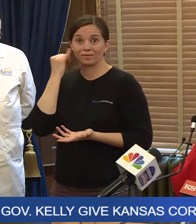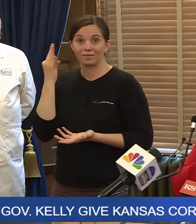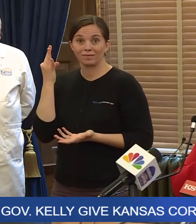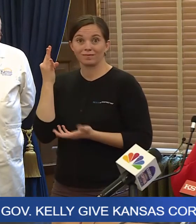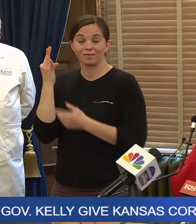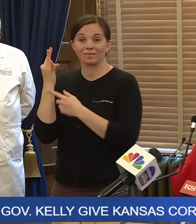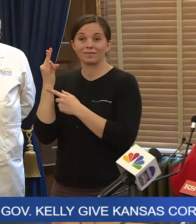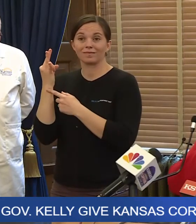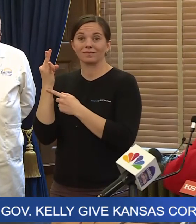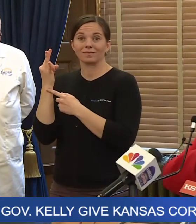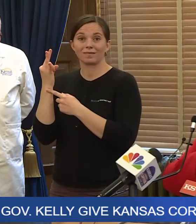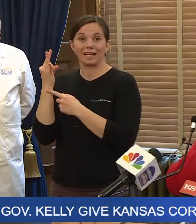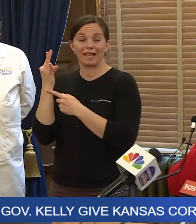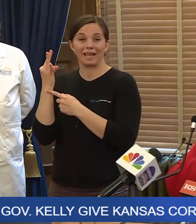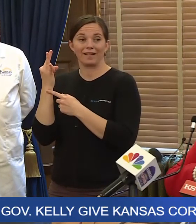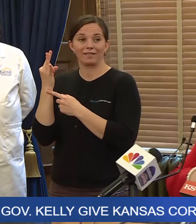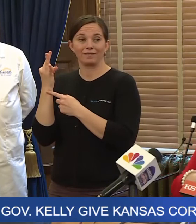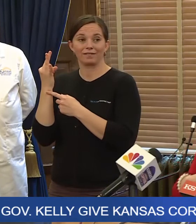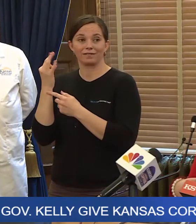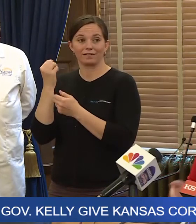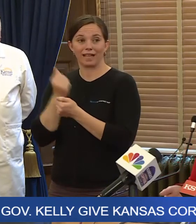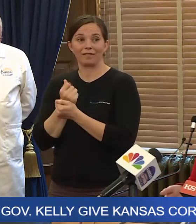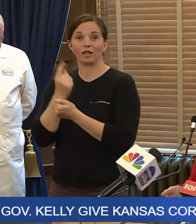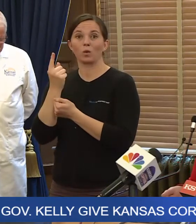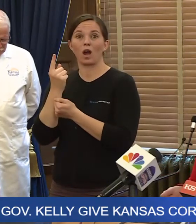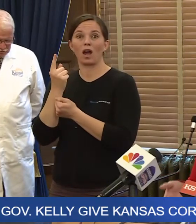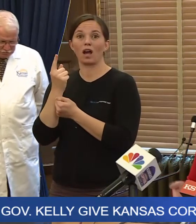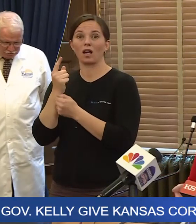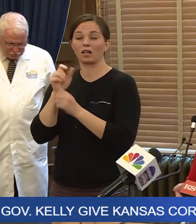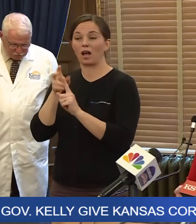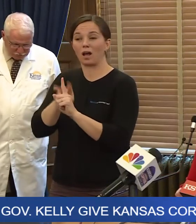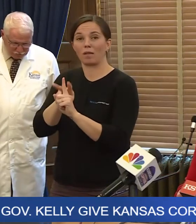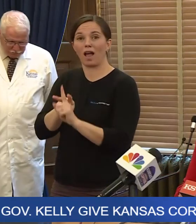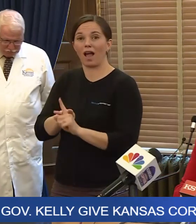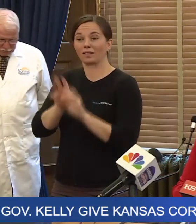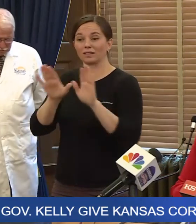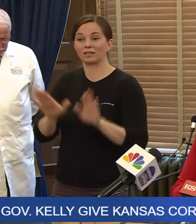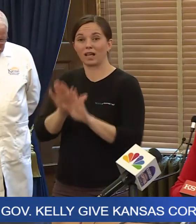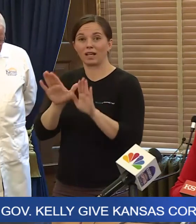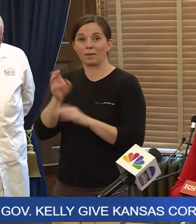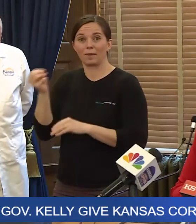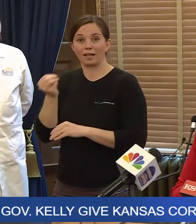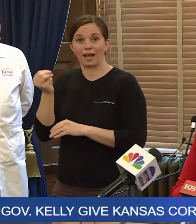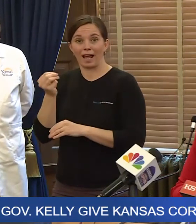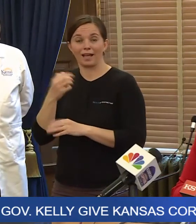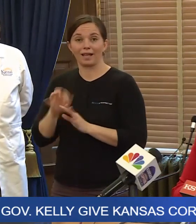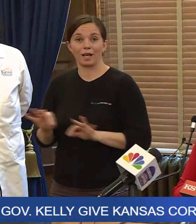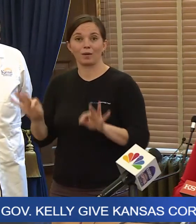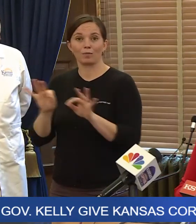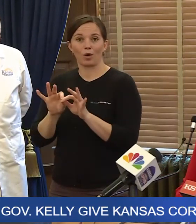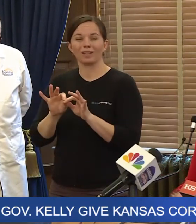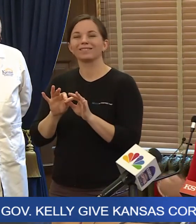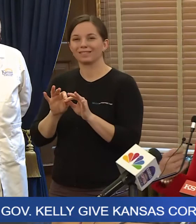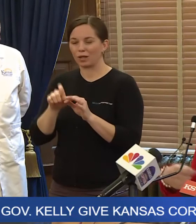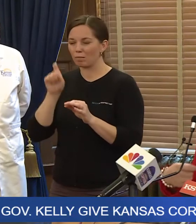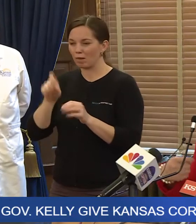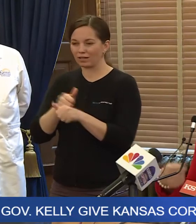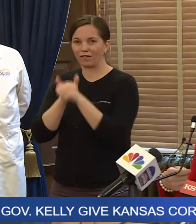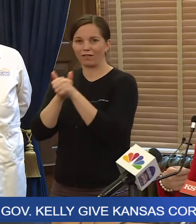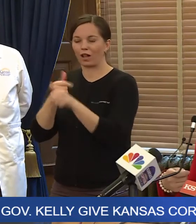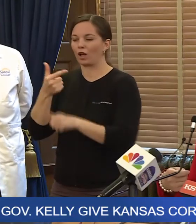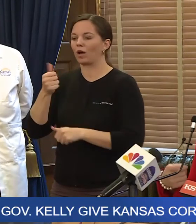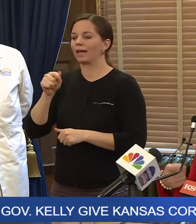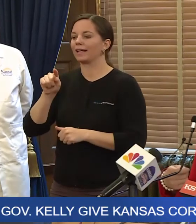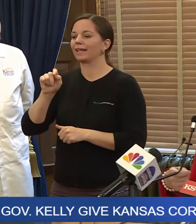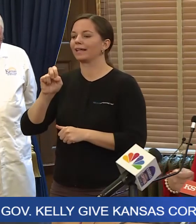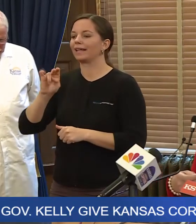do on Sunday and all day Sunday and sometimes Monday. The important thing is, one of the things we've been sharing is the gating system, to use your